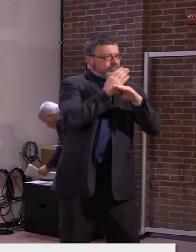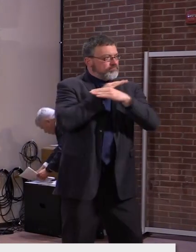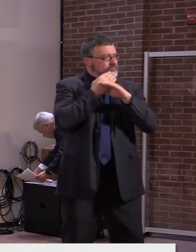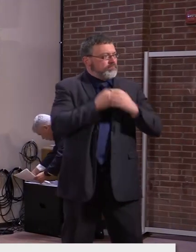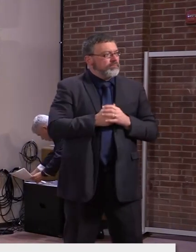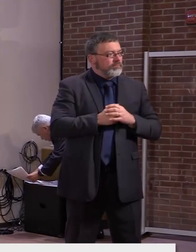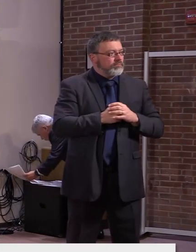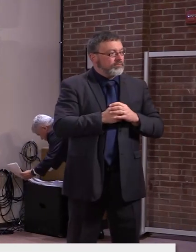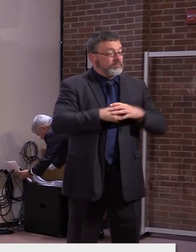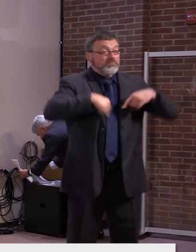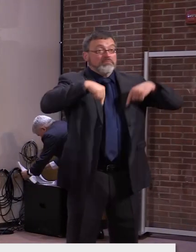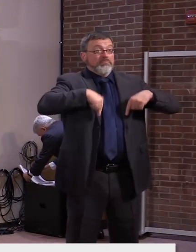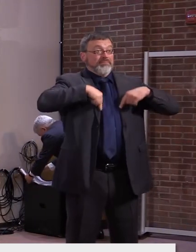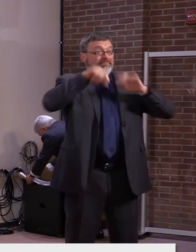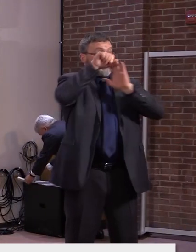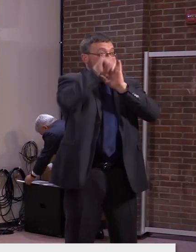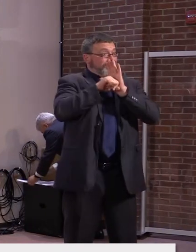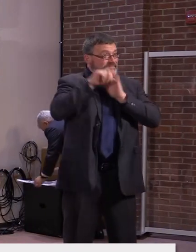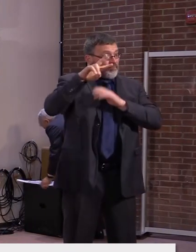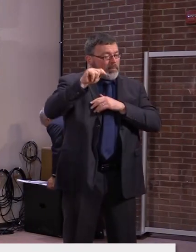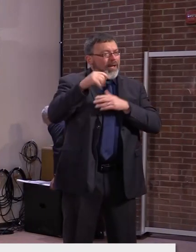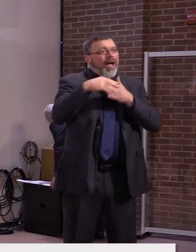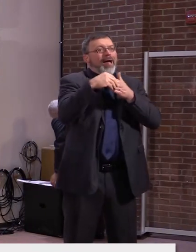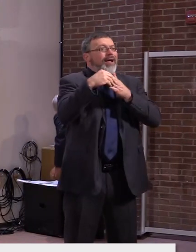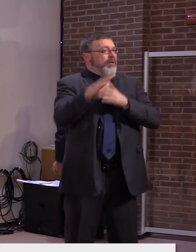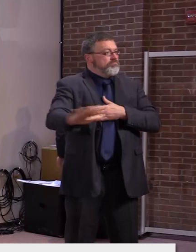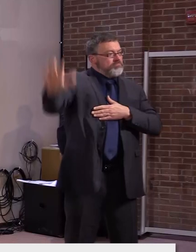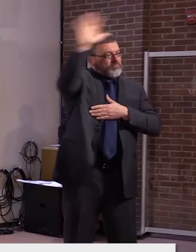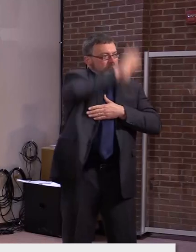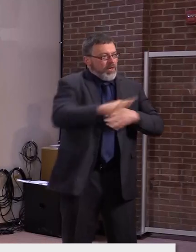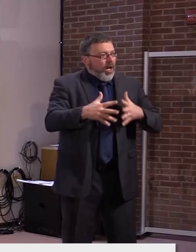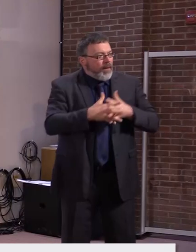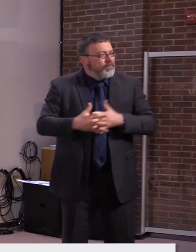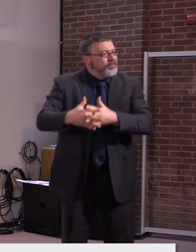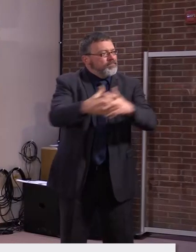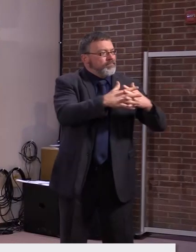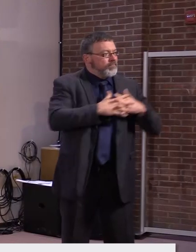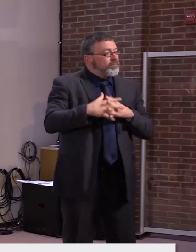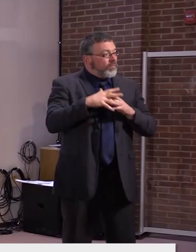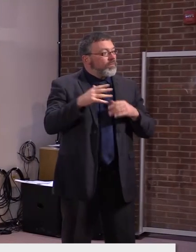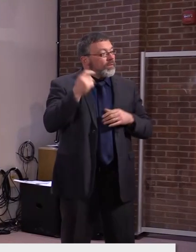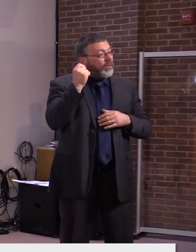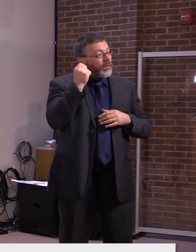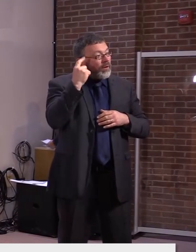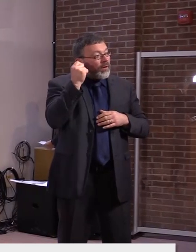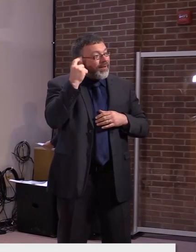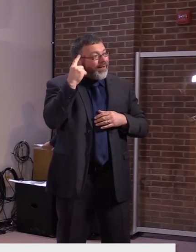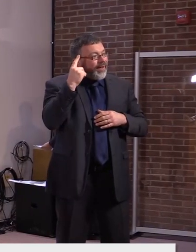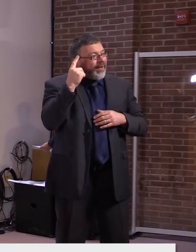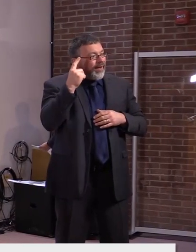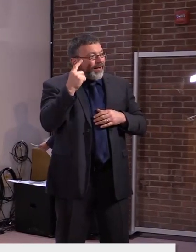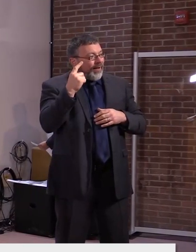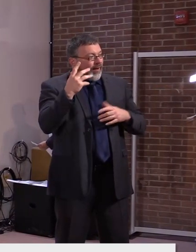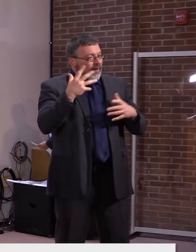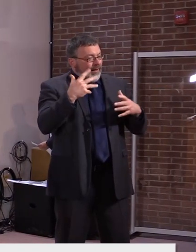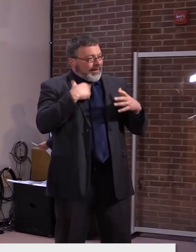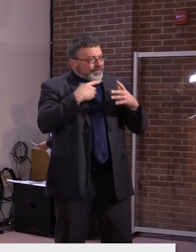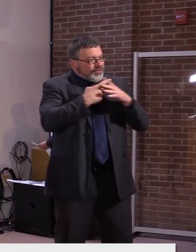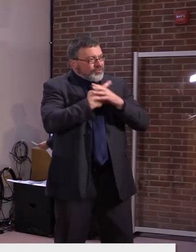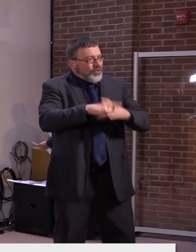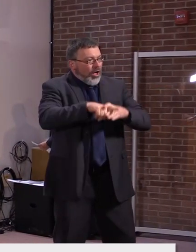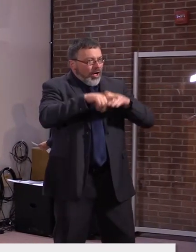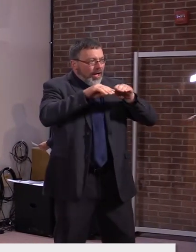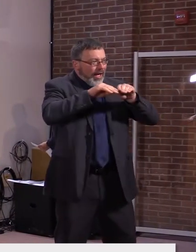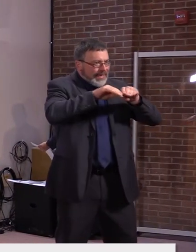administering them, demand hasn't nearly been as high as when we first rolled them out. And that's something we